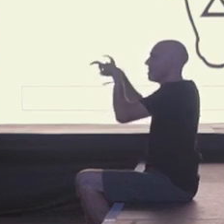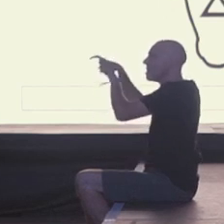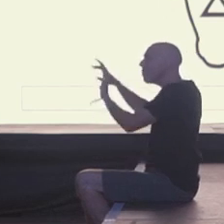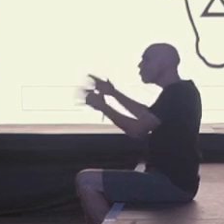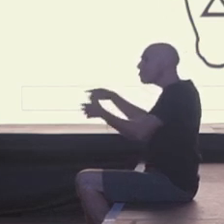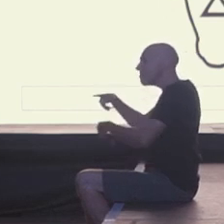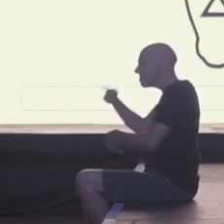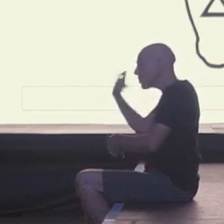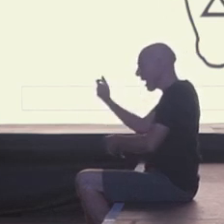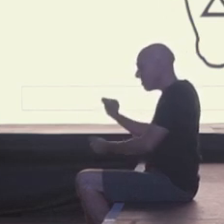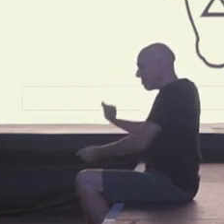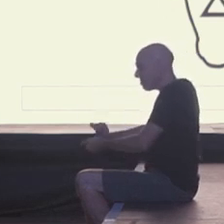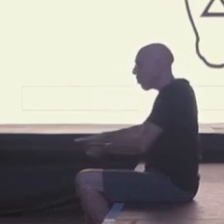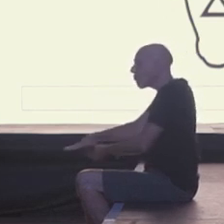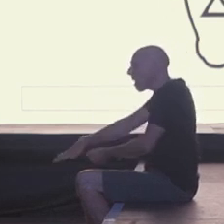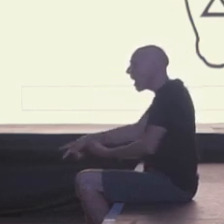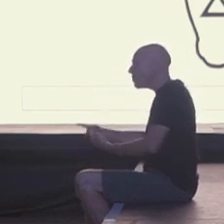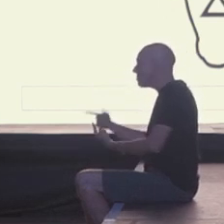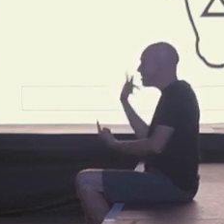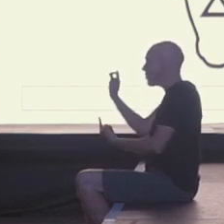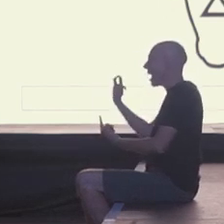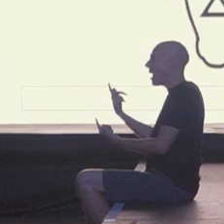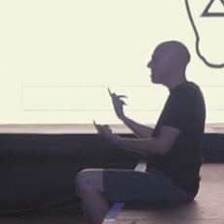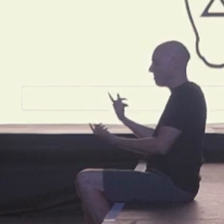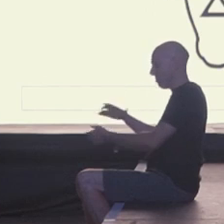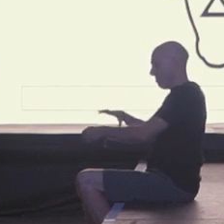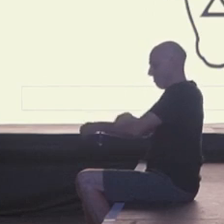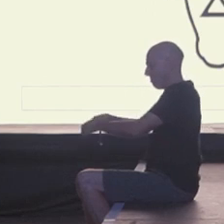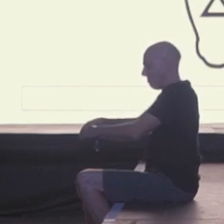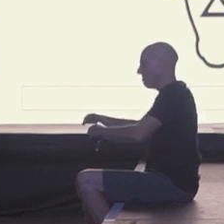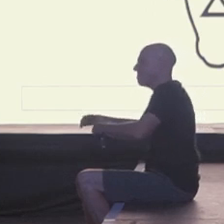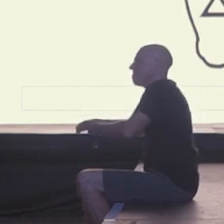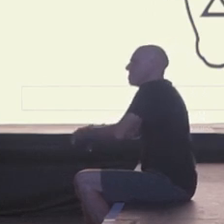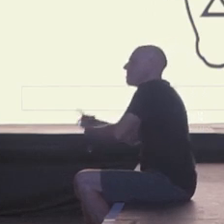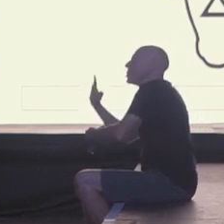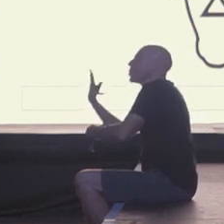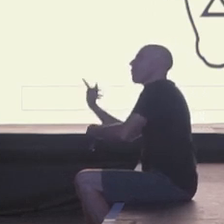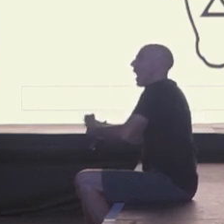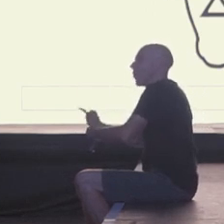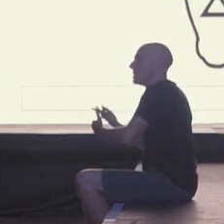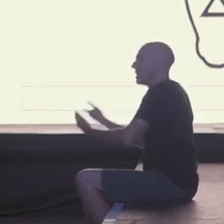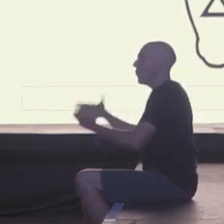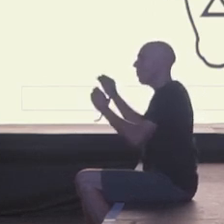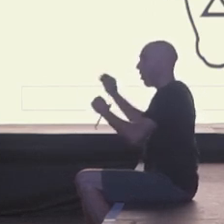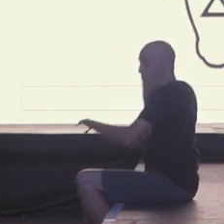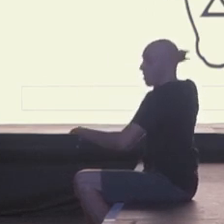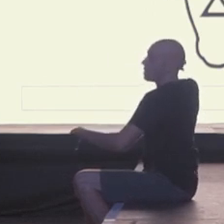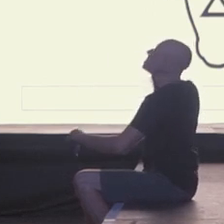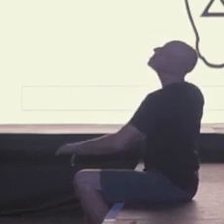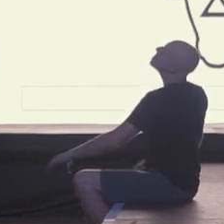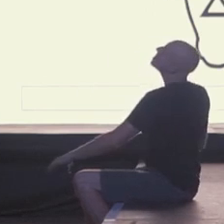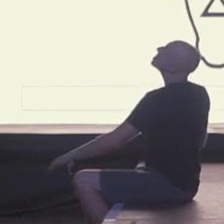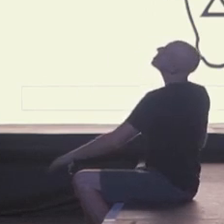locked on the ground. You can lie down for like 24 hours. It's pretty comfortable. We'll get you a pillow. So if you wanna